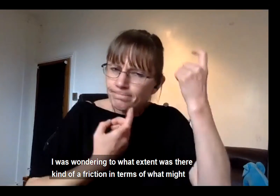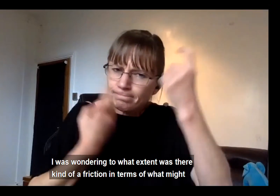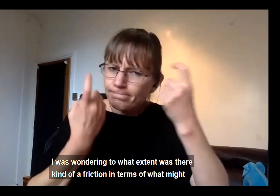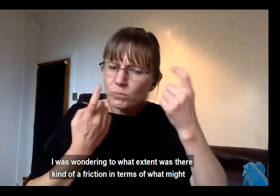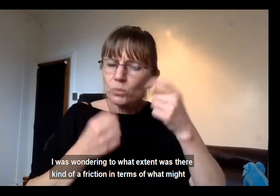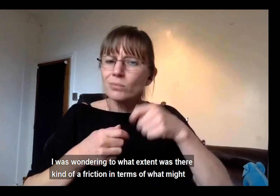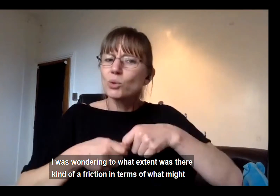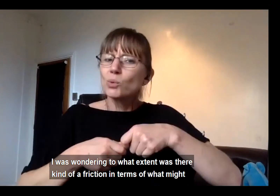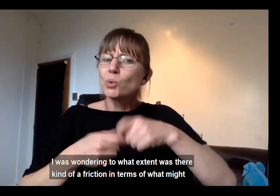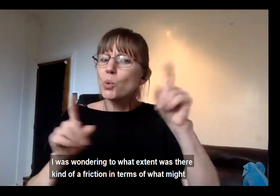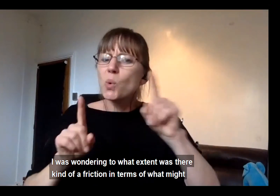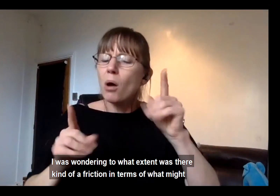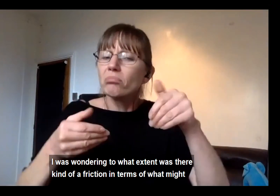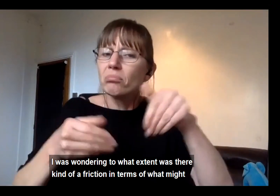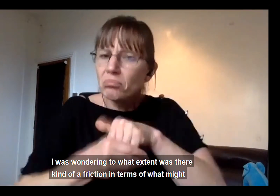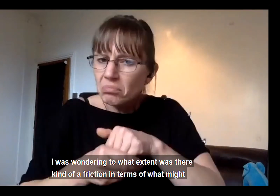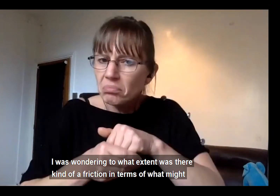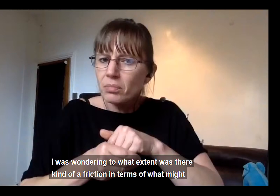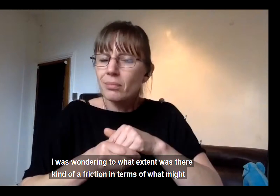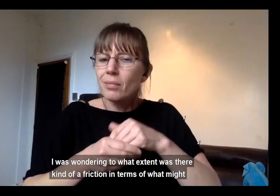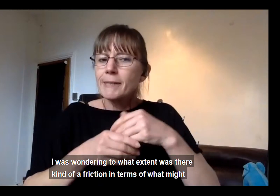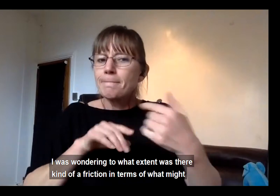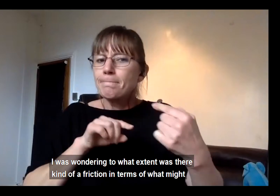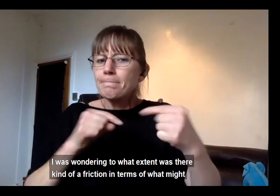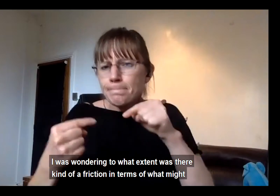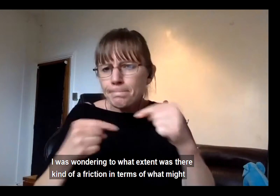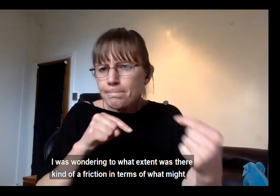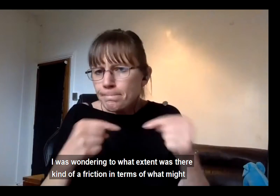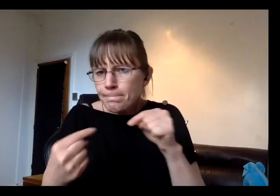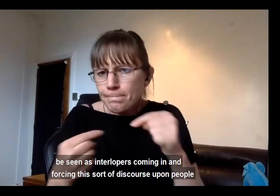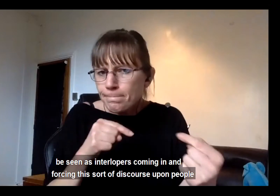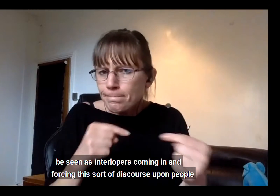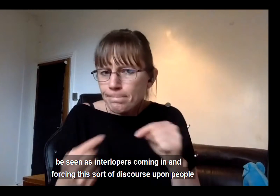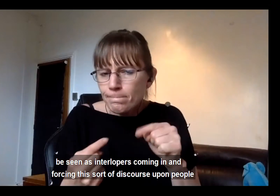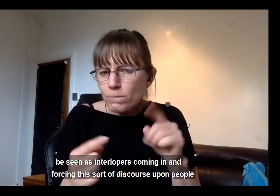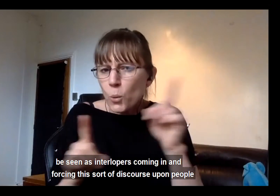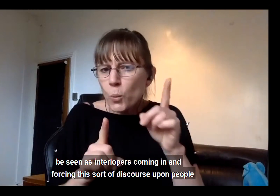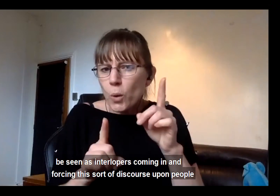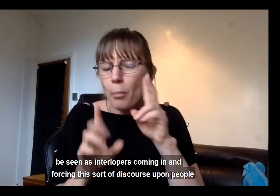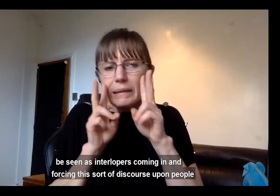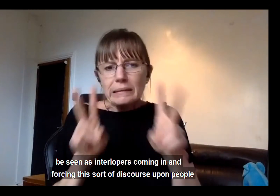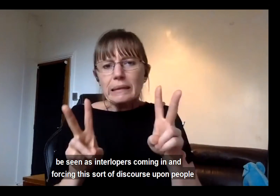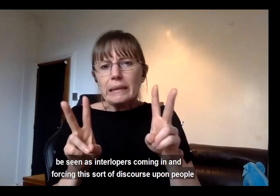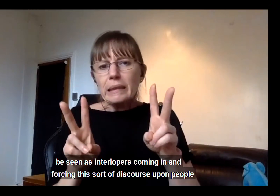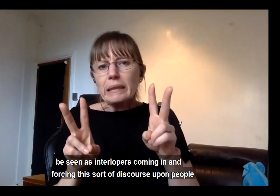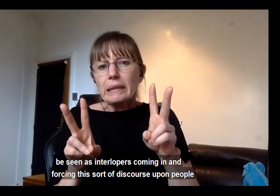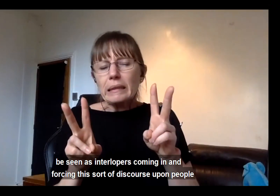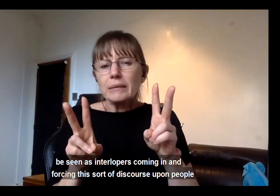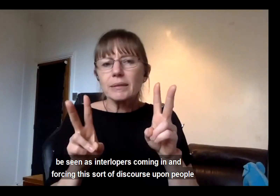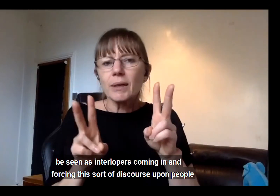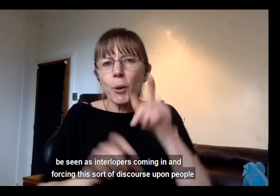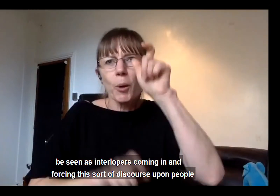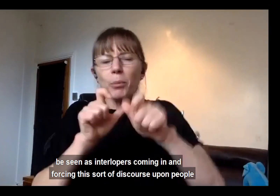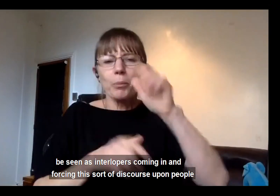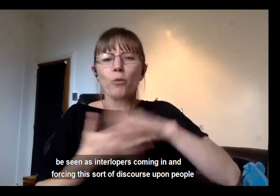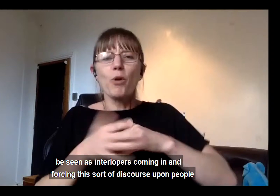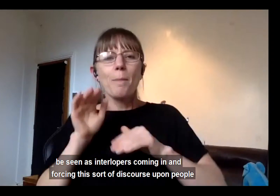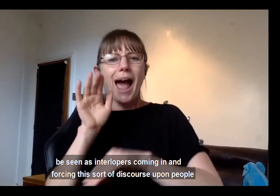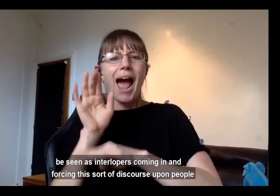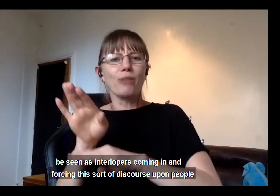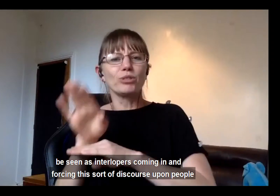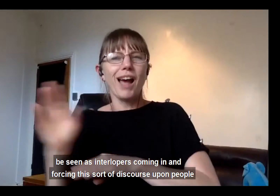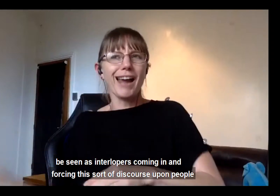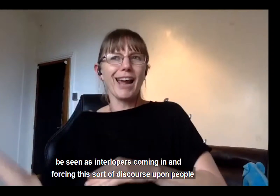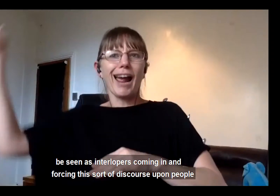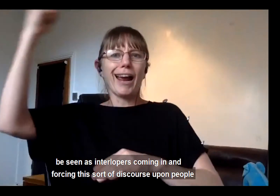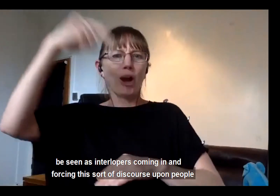what extent was there kind of a friction in terms of what might be seen as interlopers coming in and forcing this sort